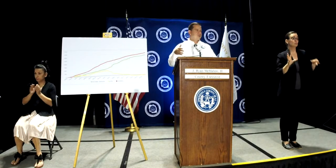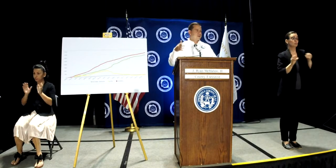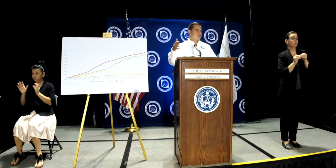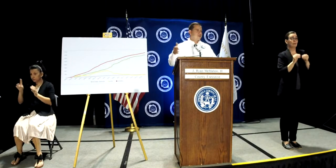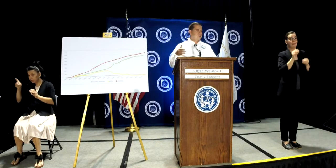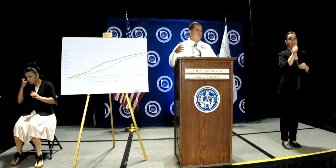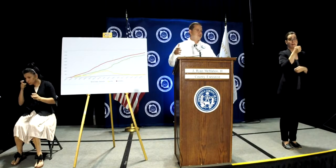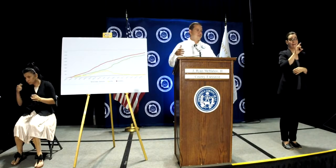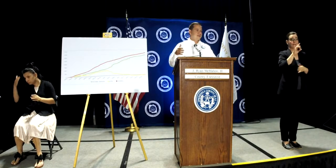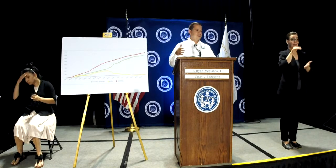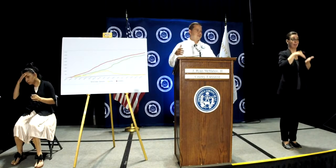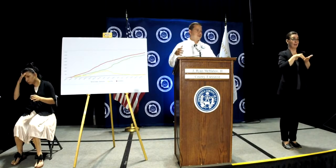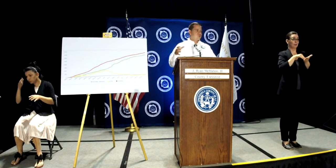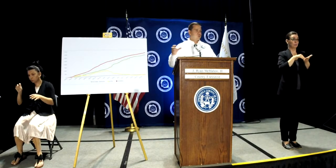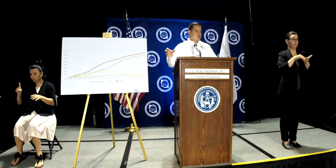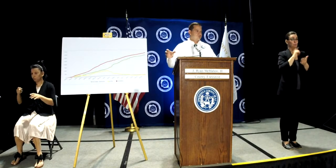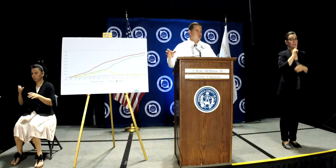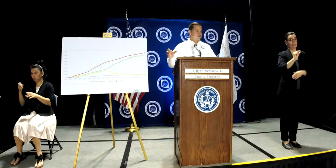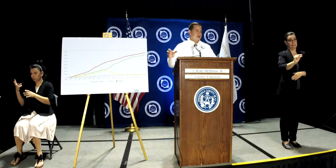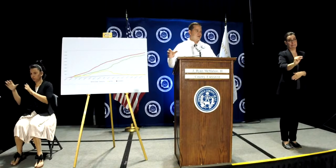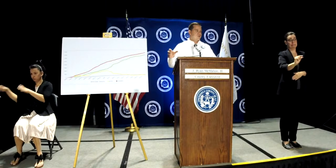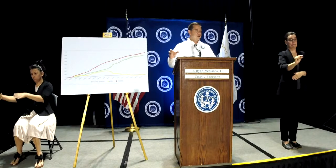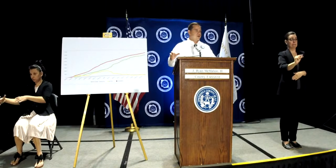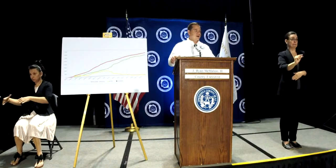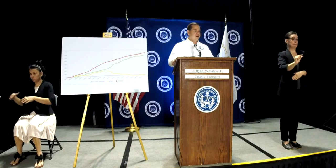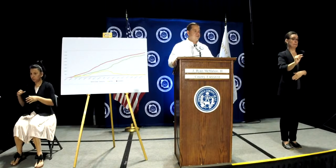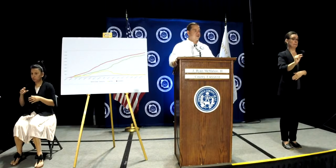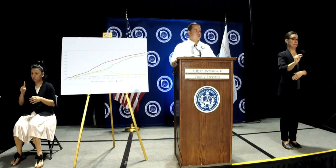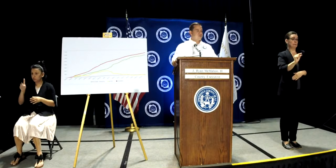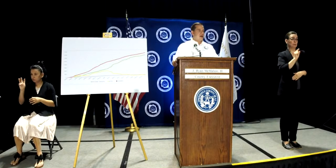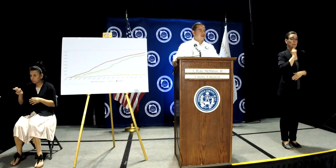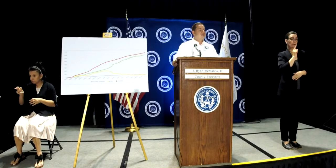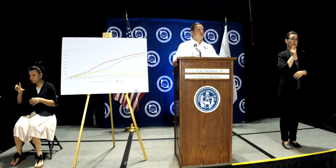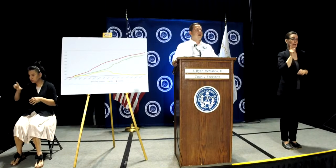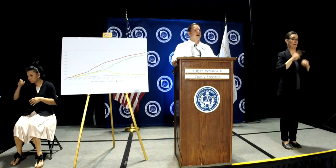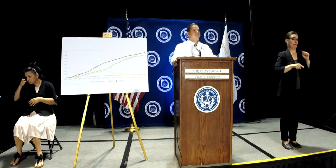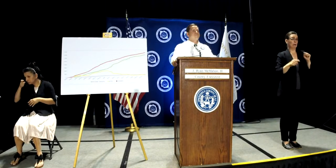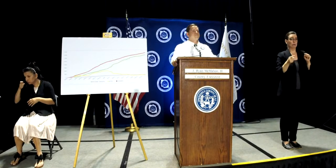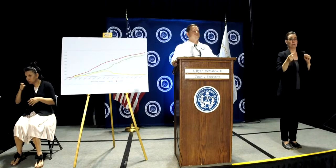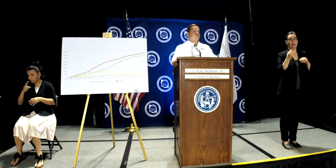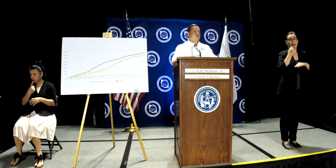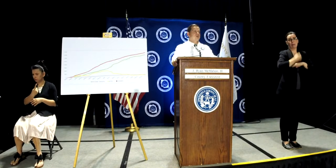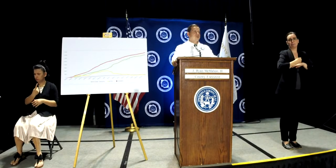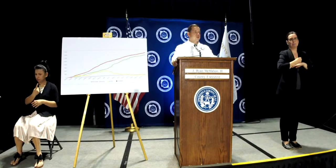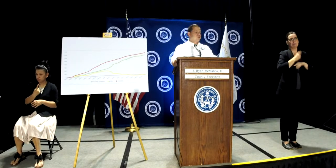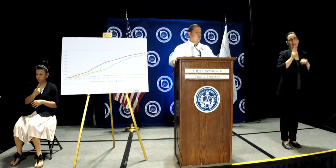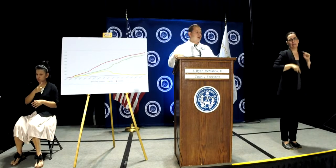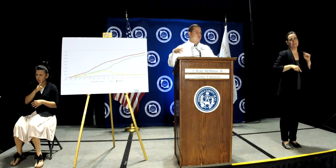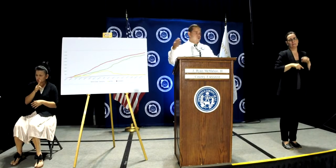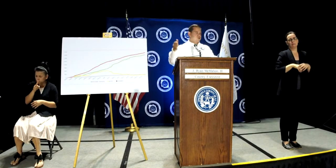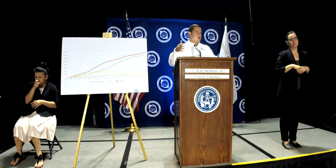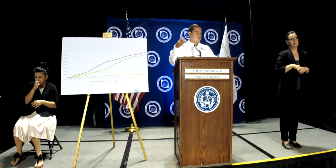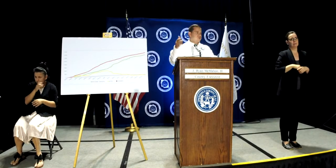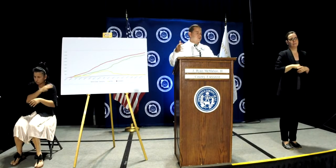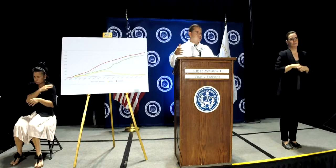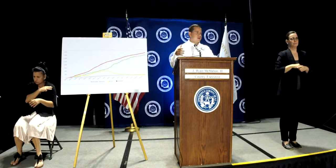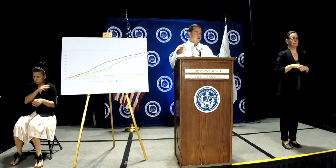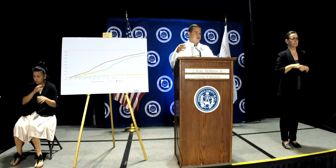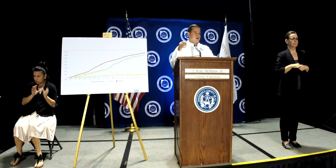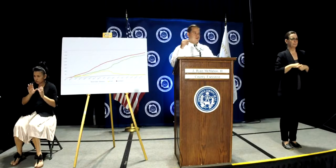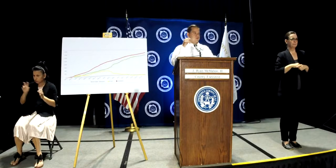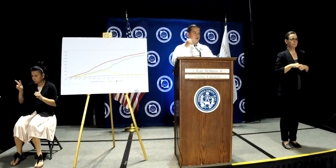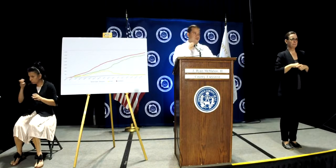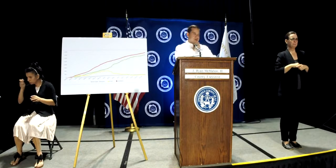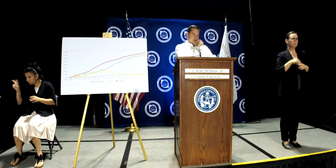tough argument to make that that school should be shut down because of that. And so we'll have those discussions with the